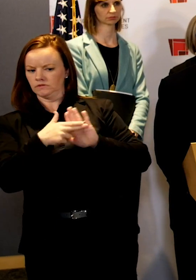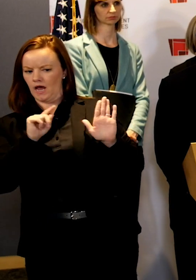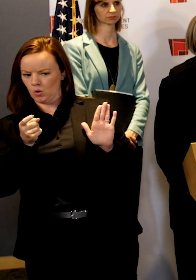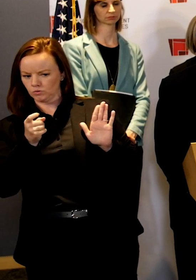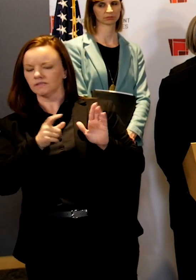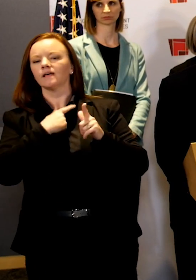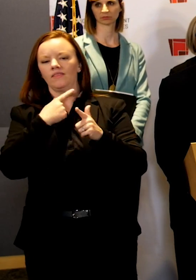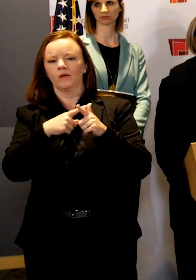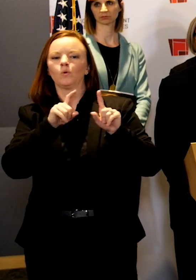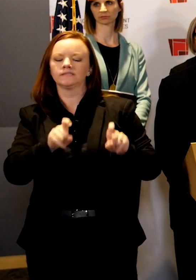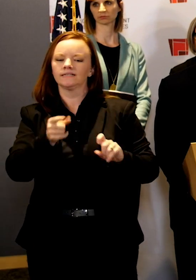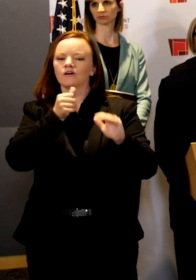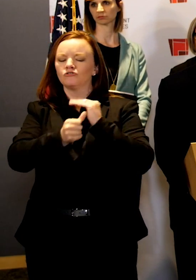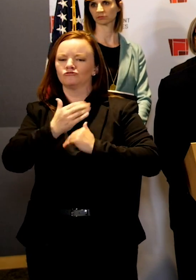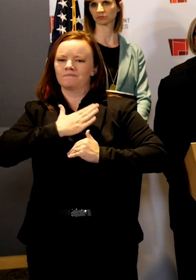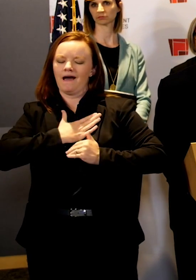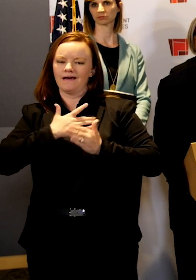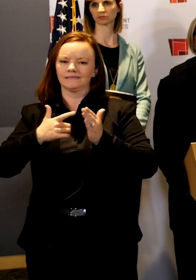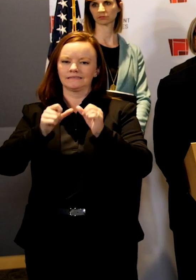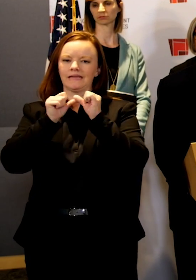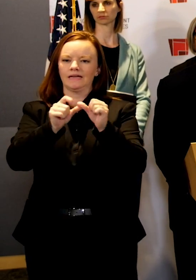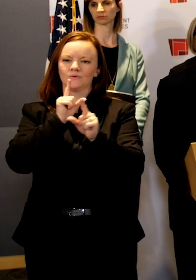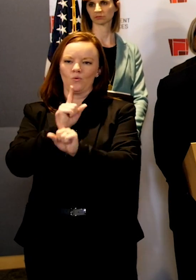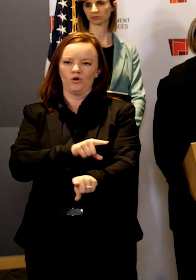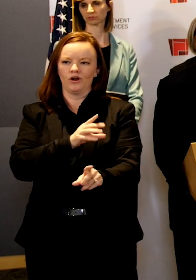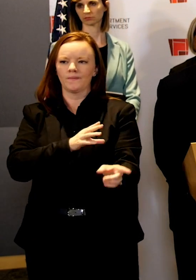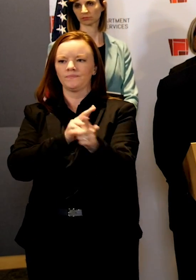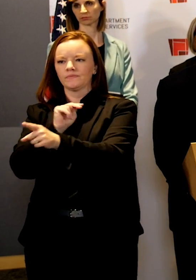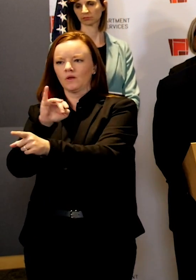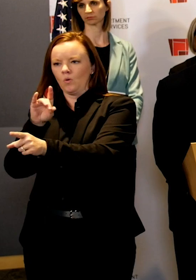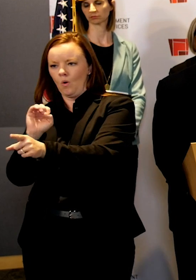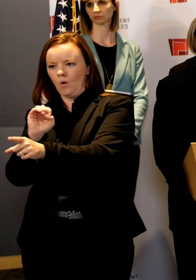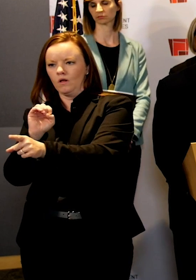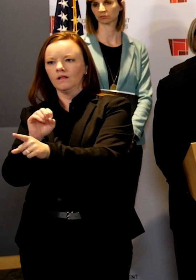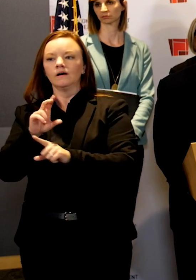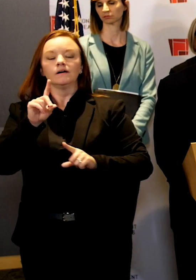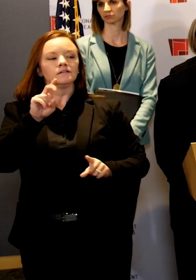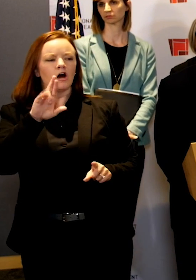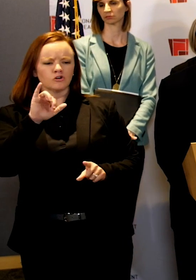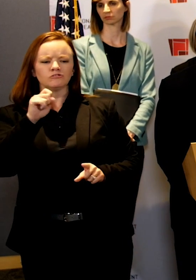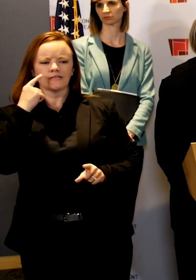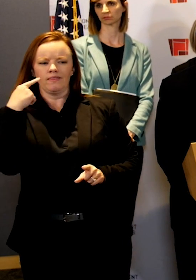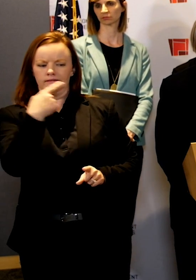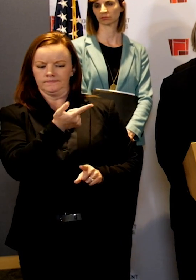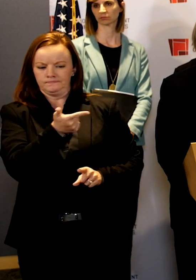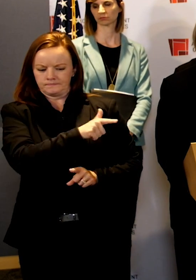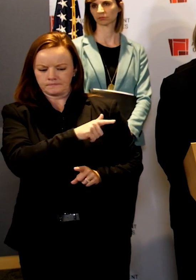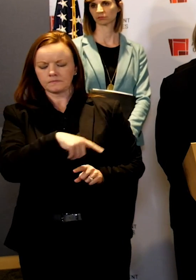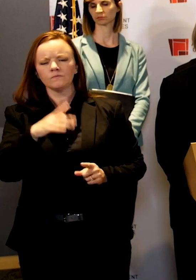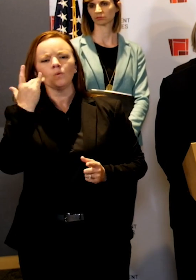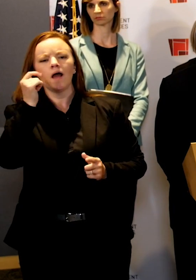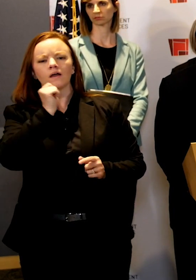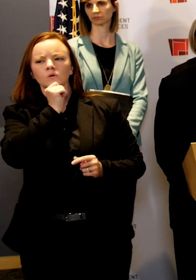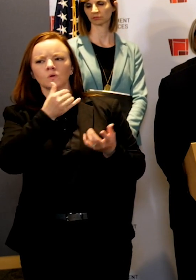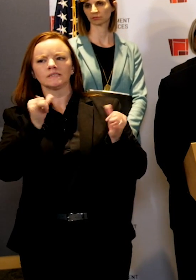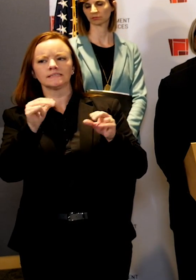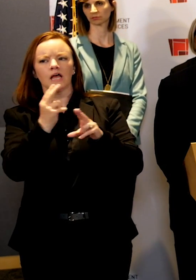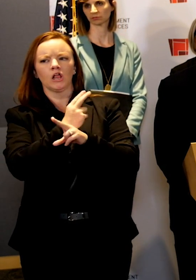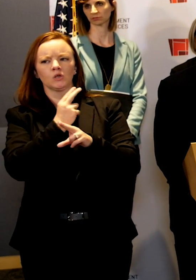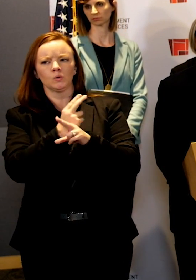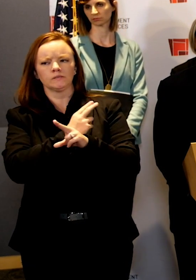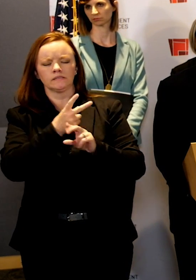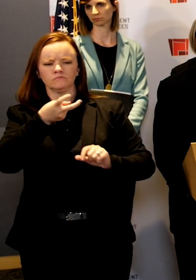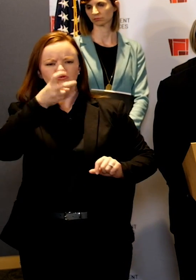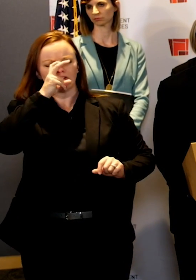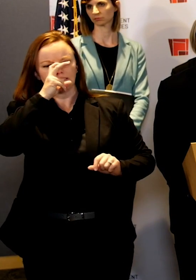standing order. Hey, Nicole and then JJ. Dr. Chris, this will probably go to you. Why is Arizona still using such